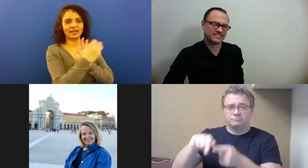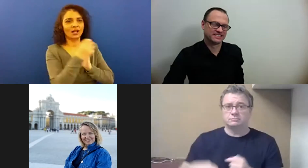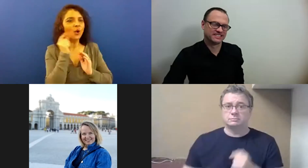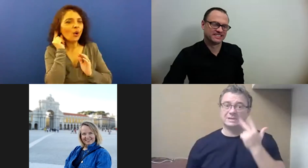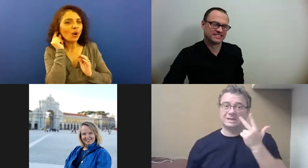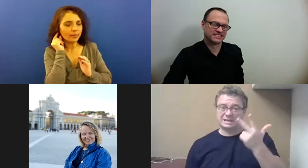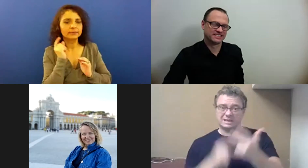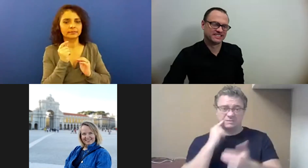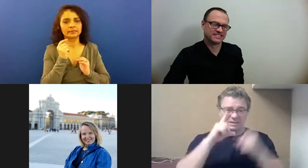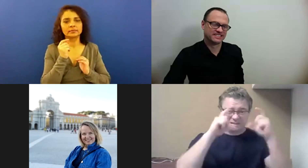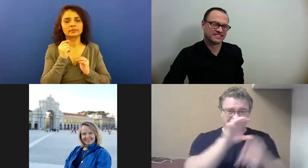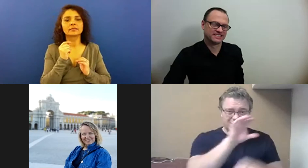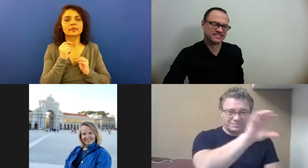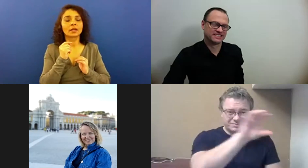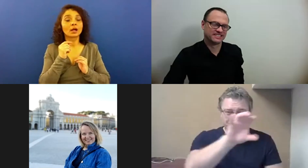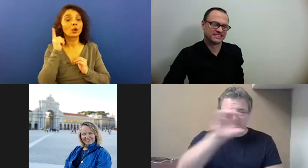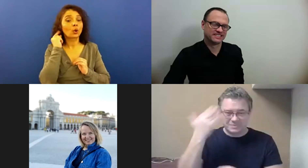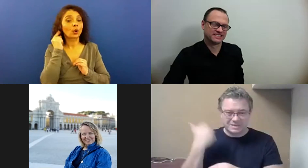movie.